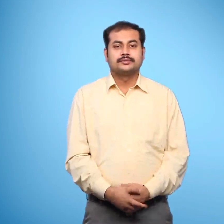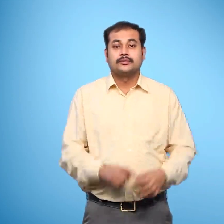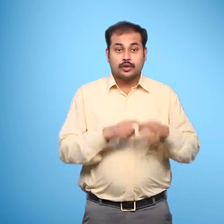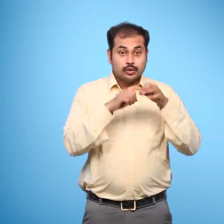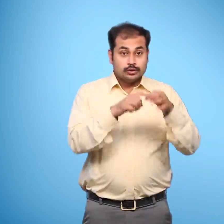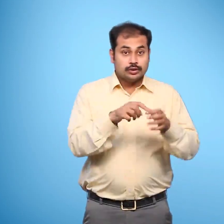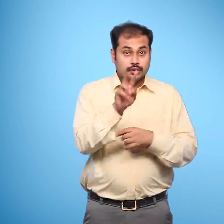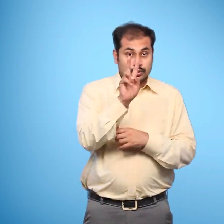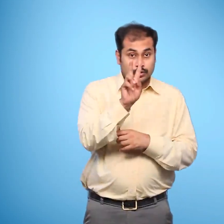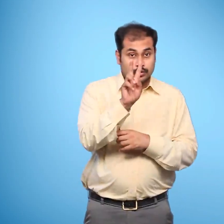Question 2.